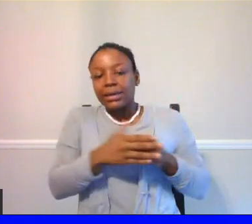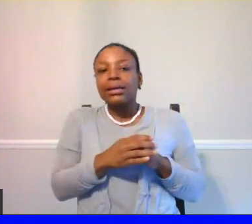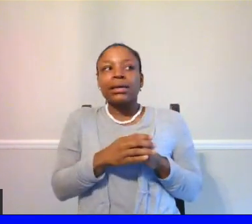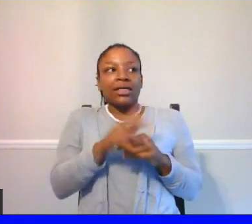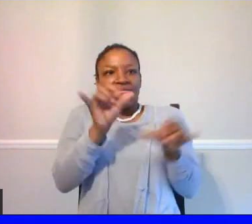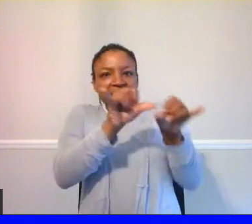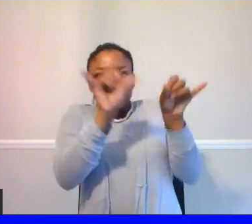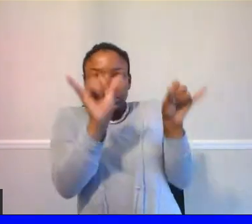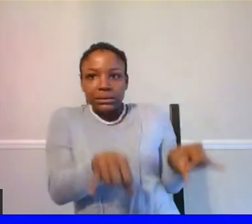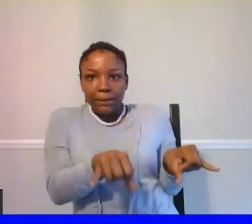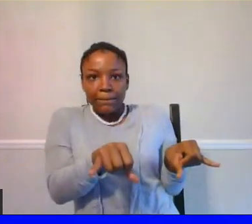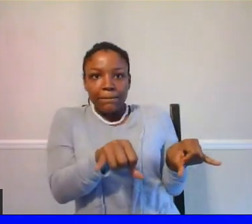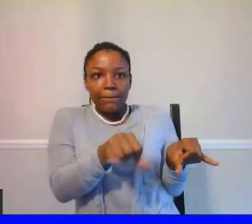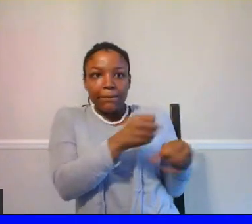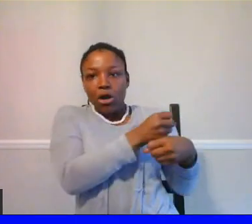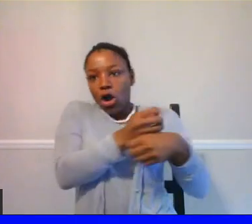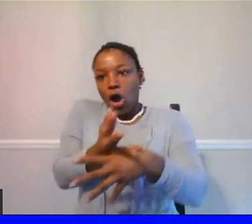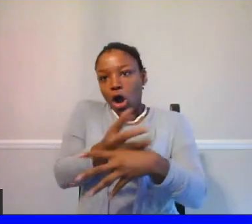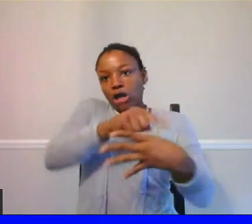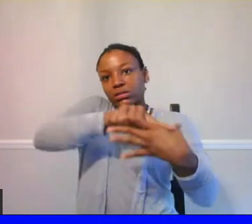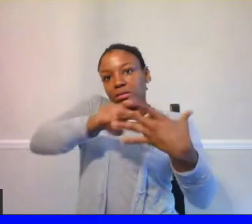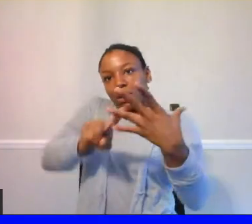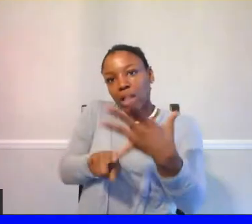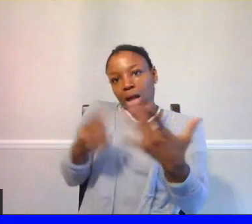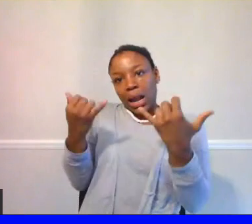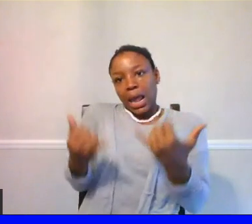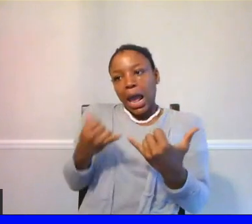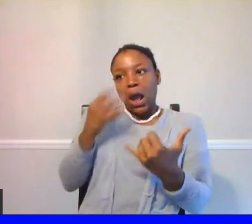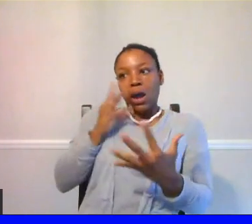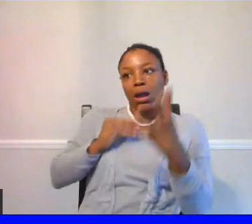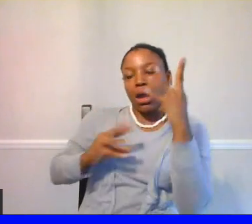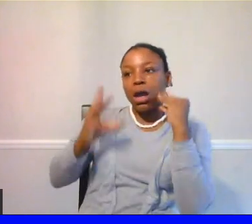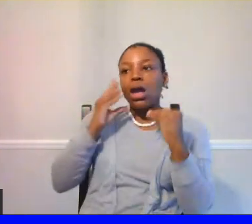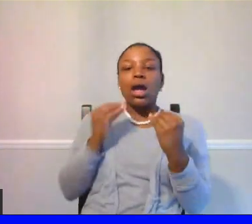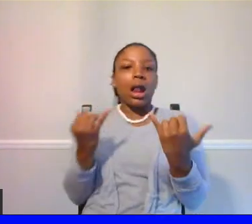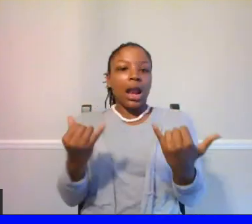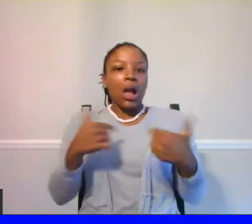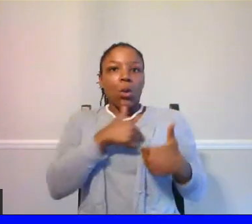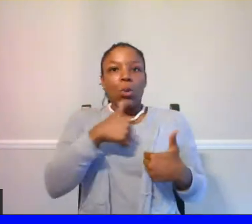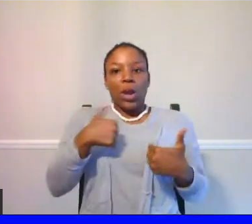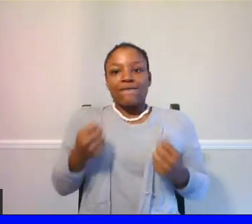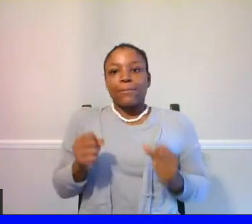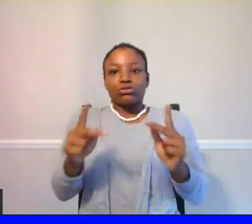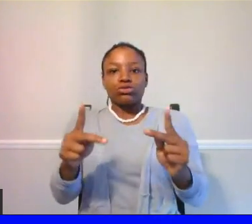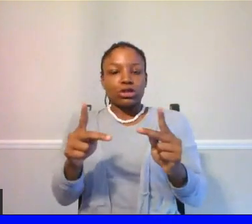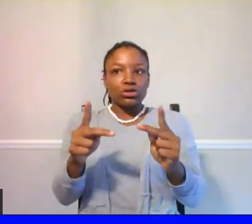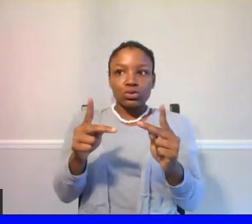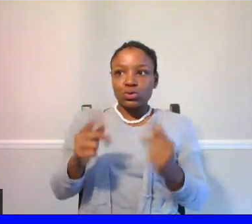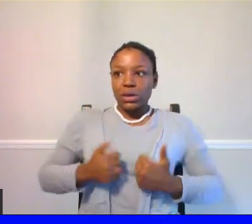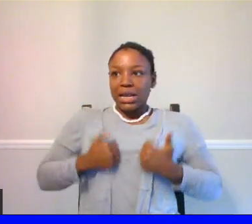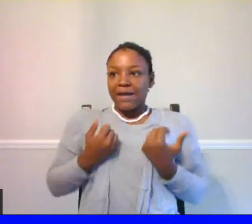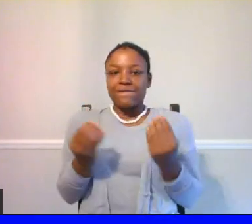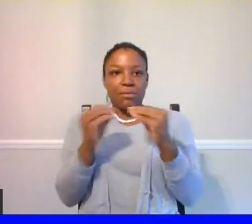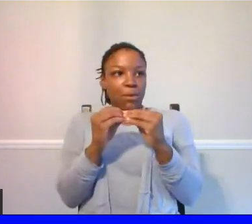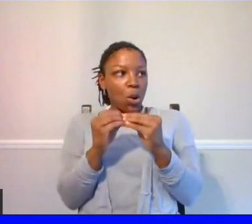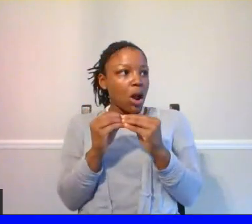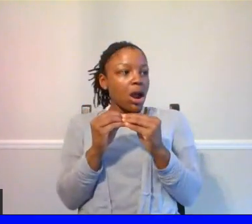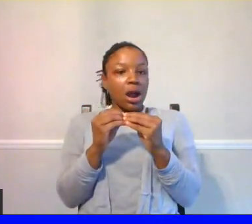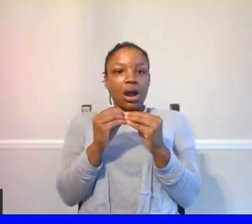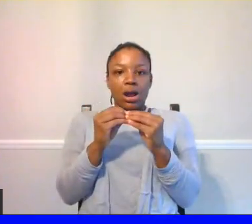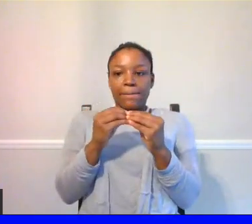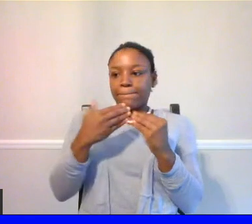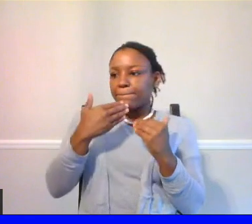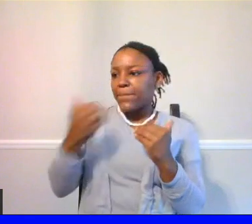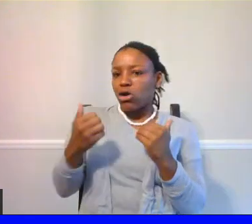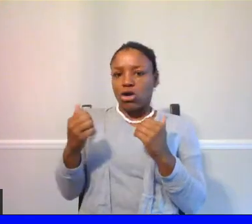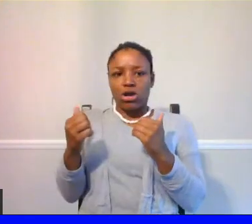system. And we have an opportunity to move into more regenerative spaces, right? So if that's